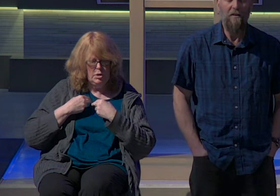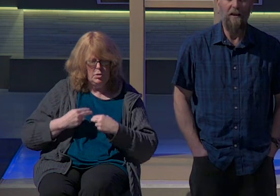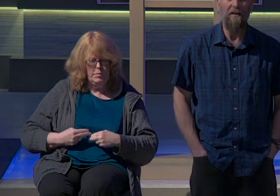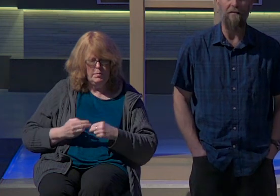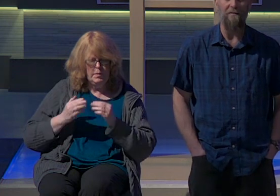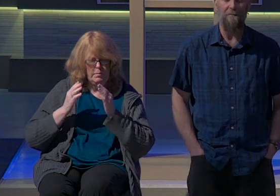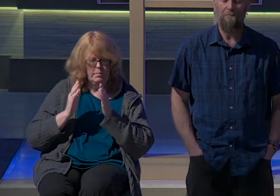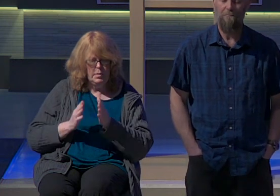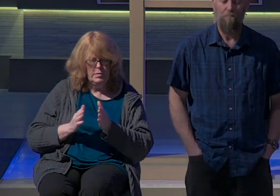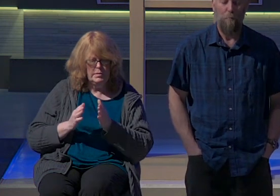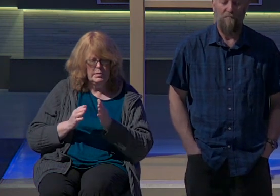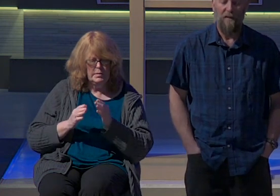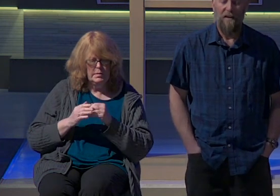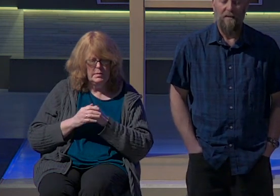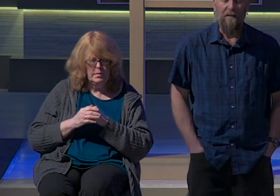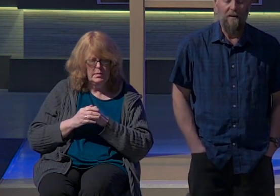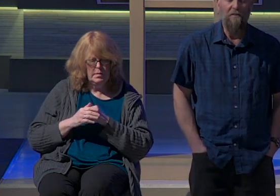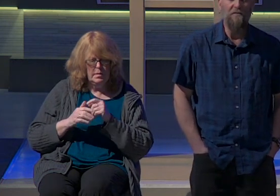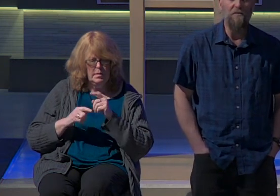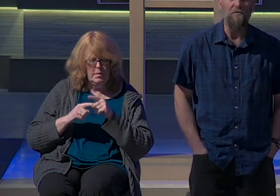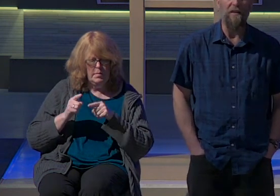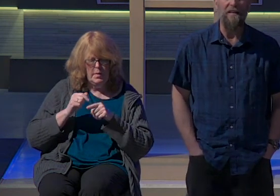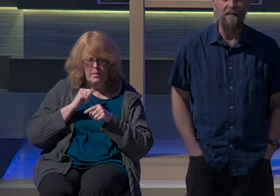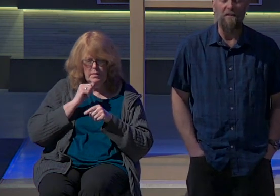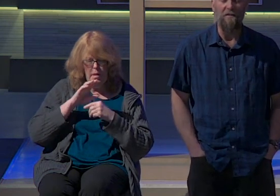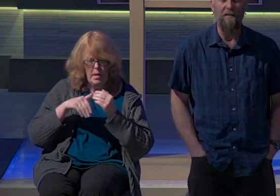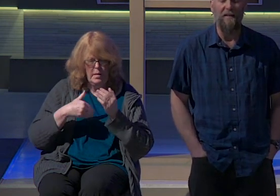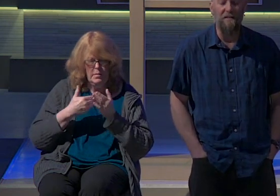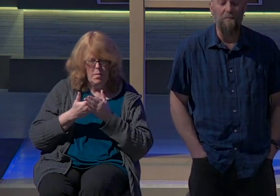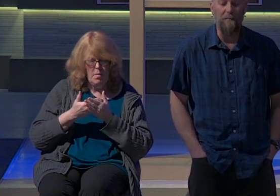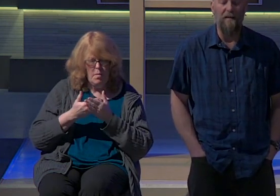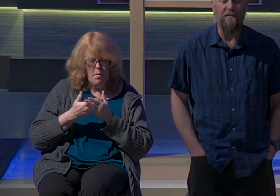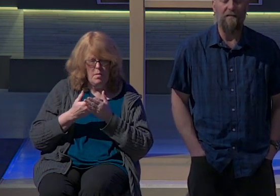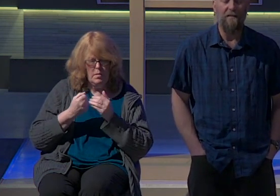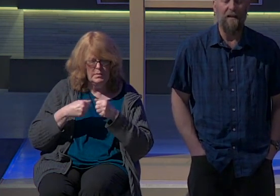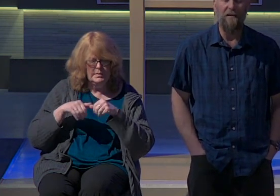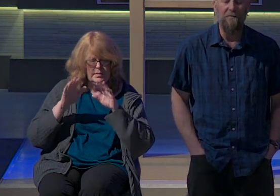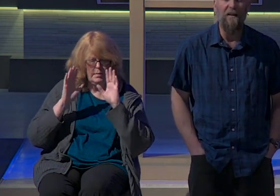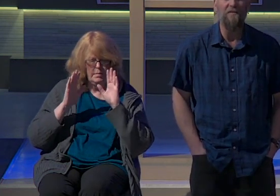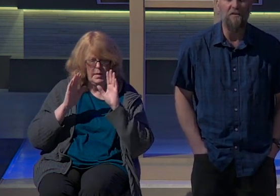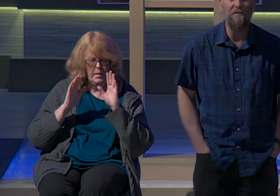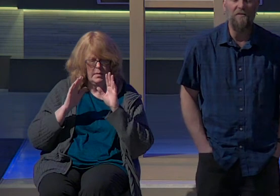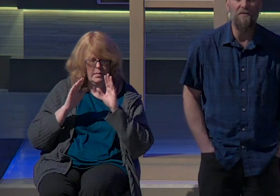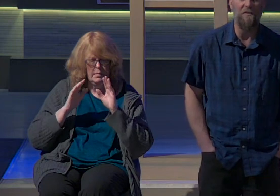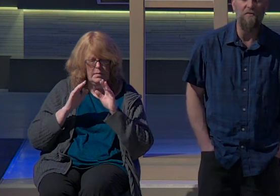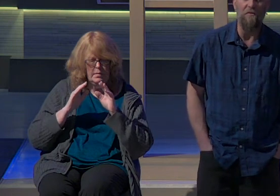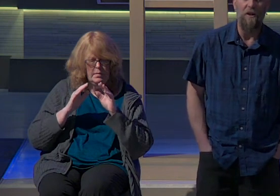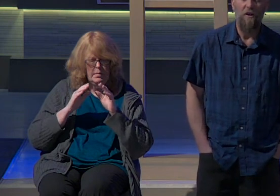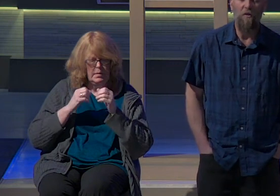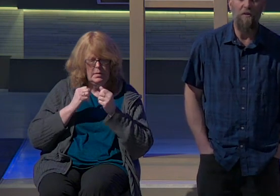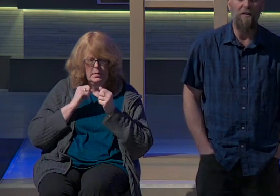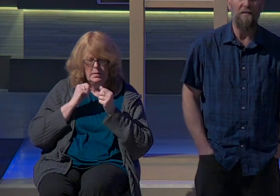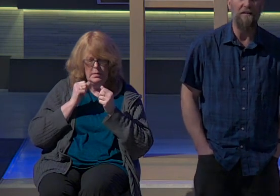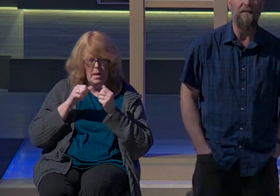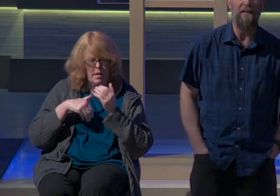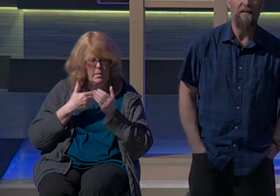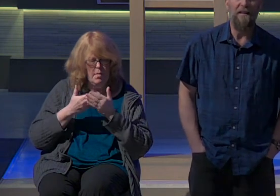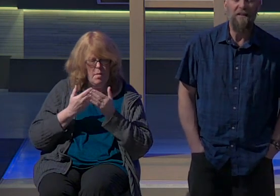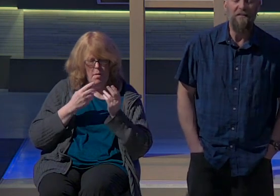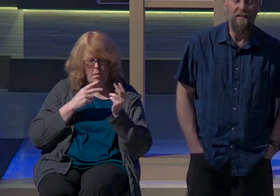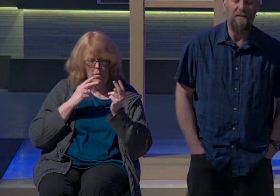Not all have. Not all do yield and submit and in fact turn to you